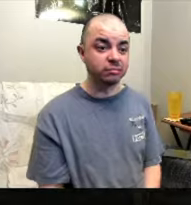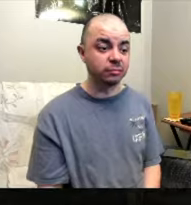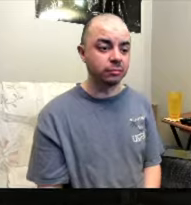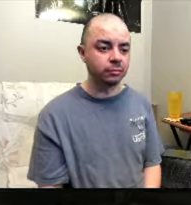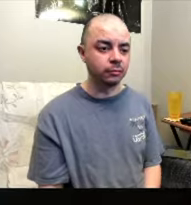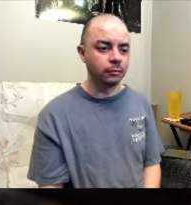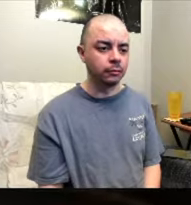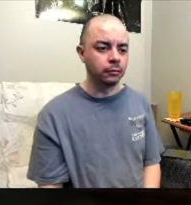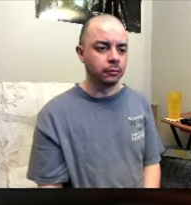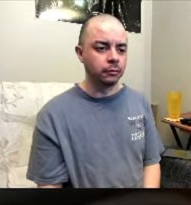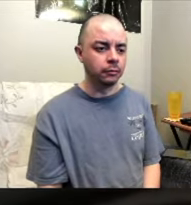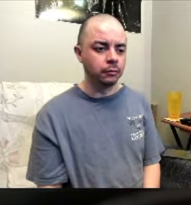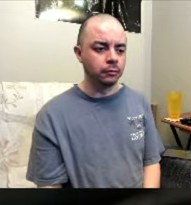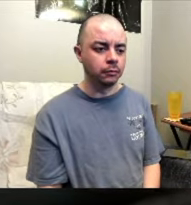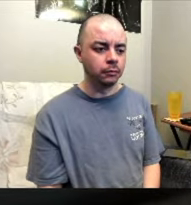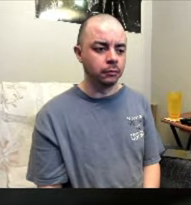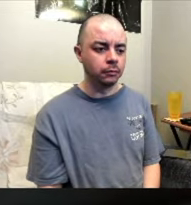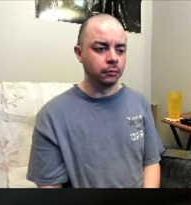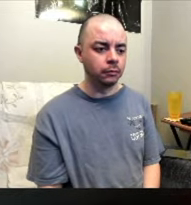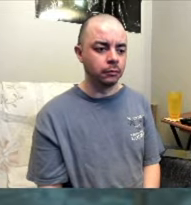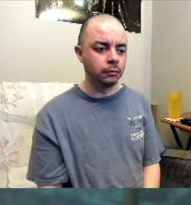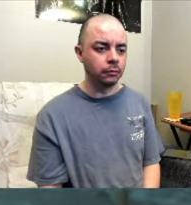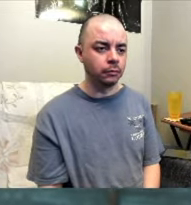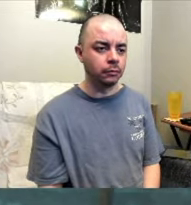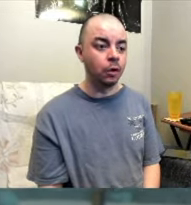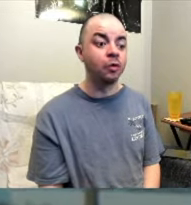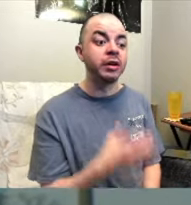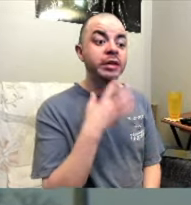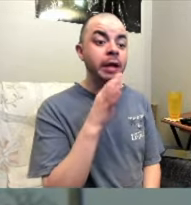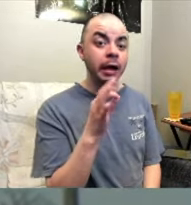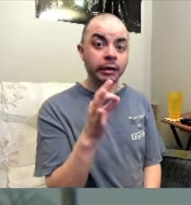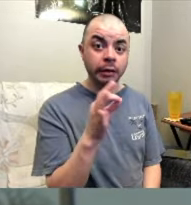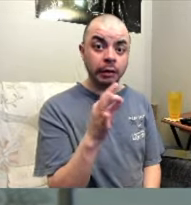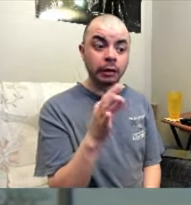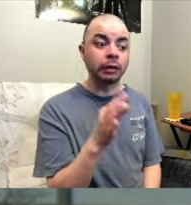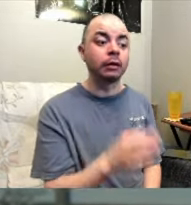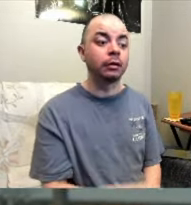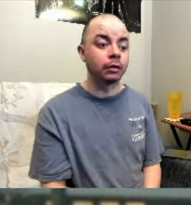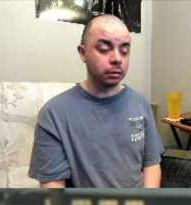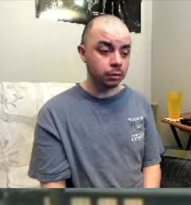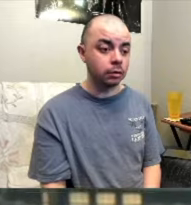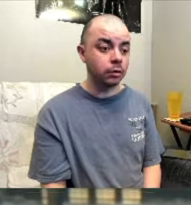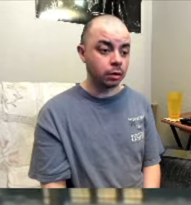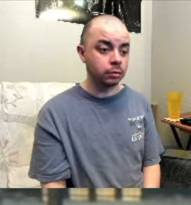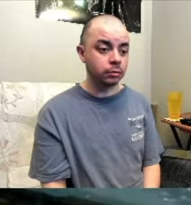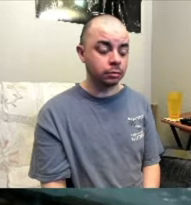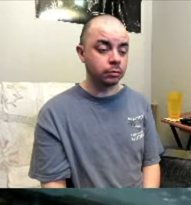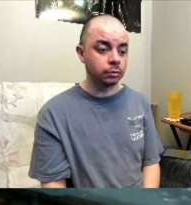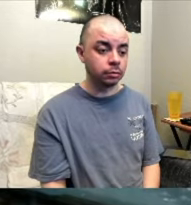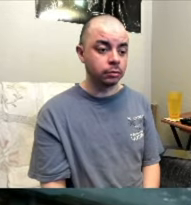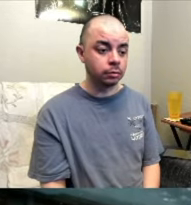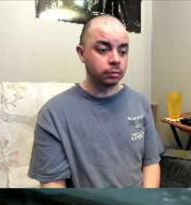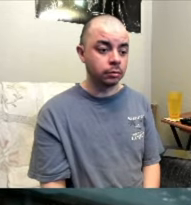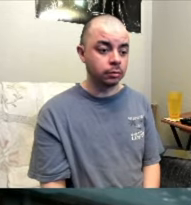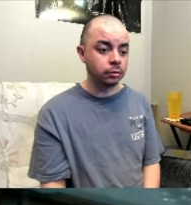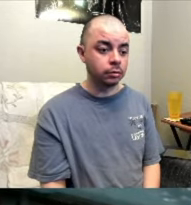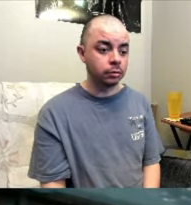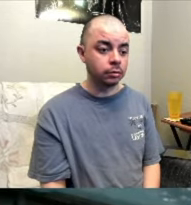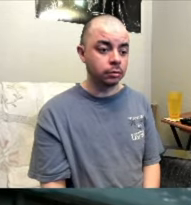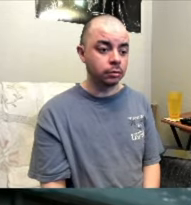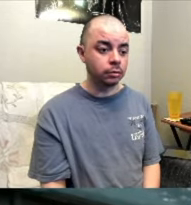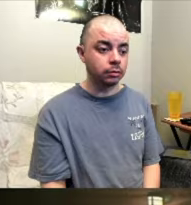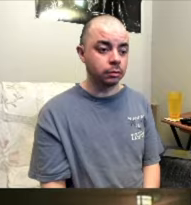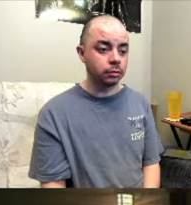At the start of the game, Ellie is 19. She is living in a safe, secure community. We're coming in, you